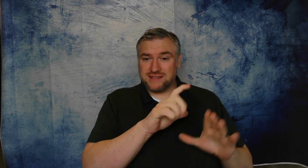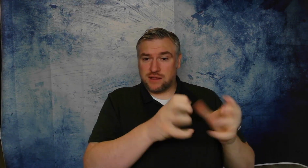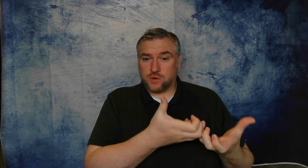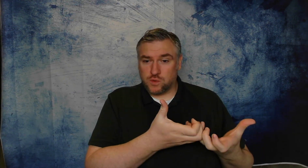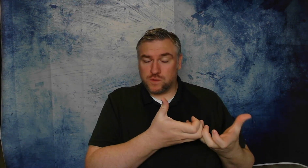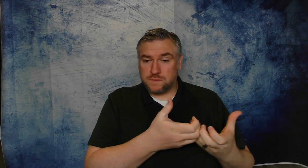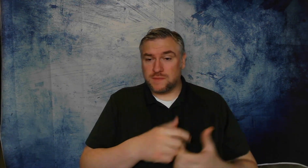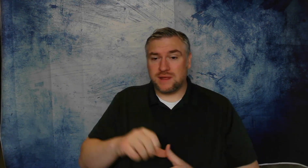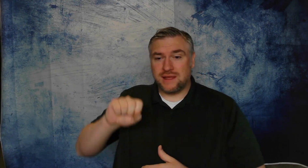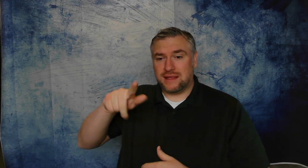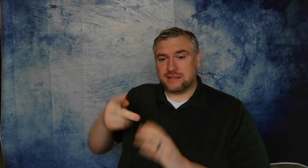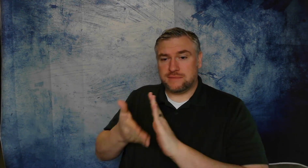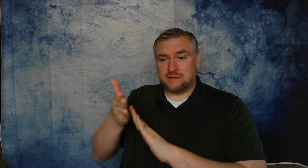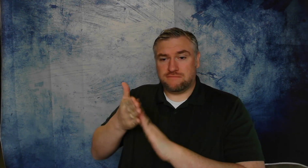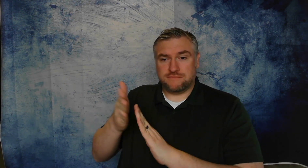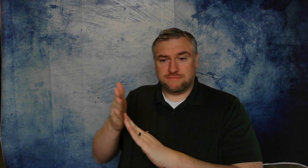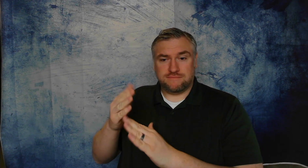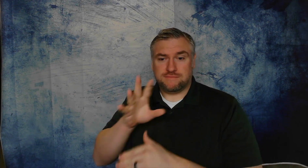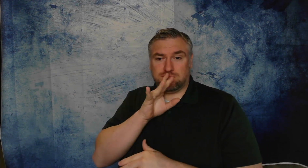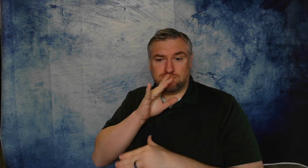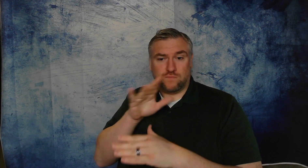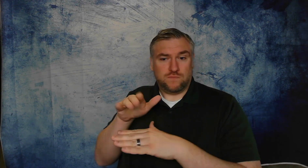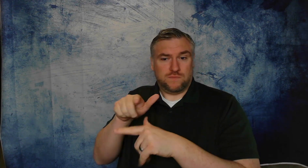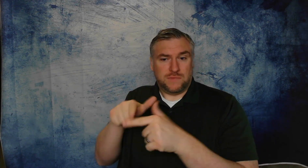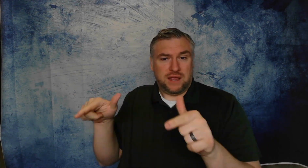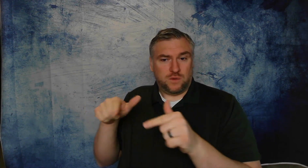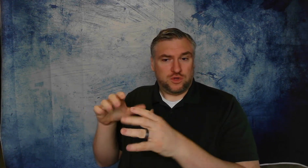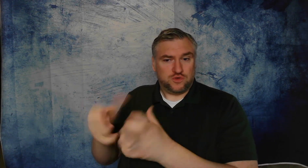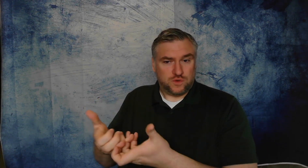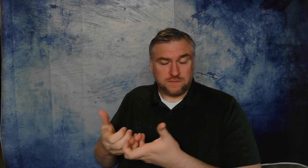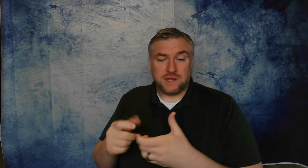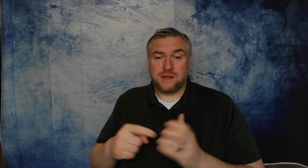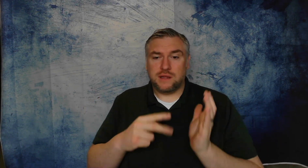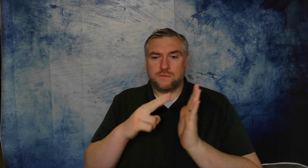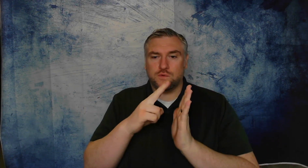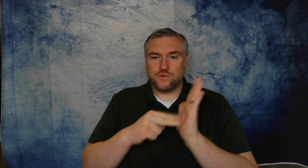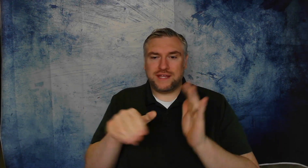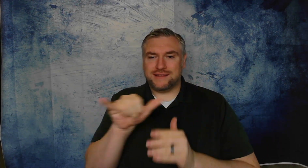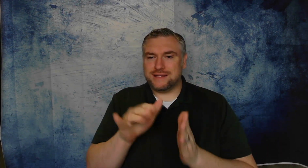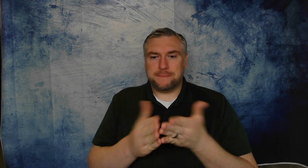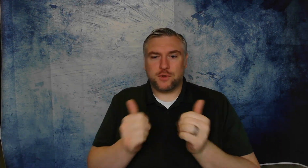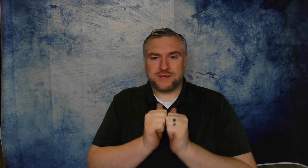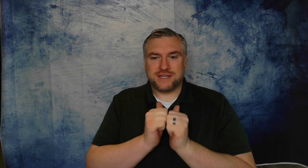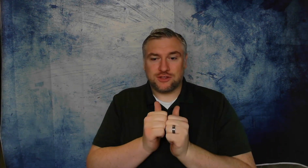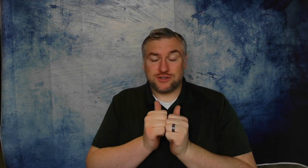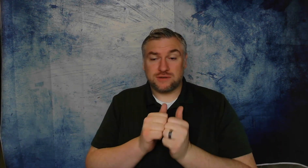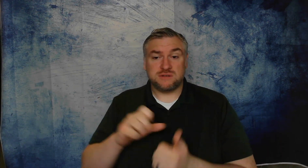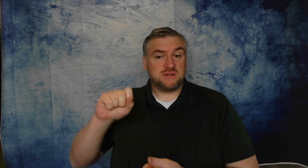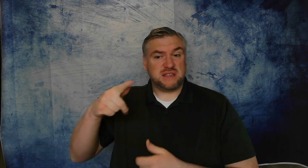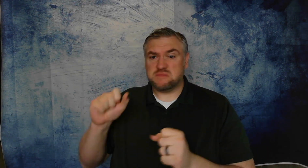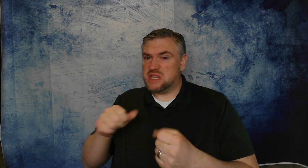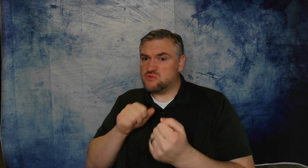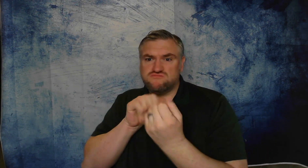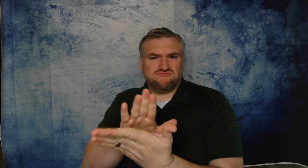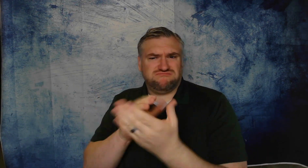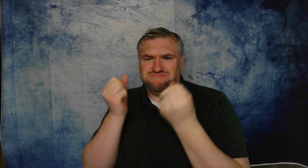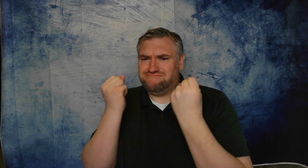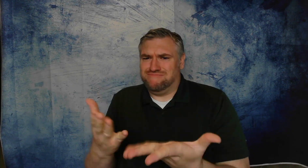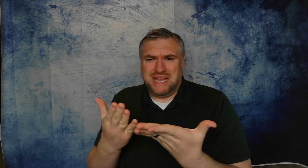the teacher would run an ASL group and the SLP would run a spoken language group. They would read the same book together. So the SLP